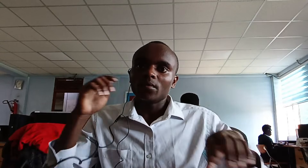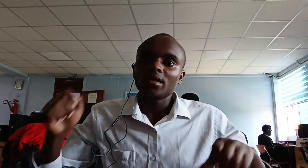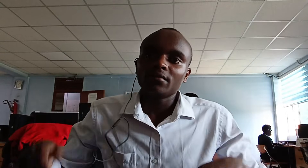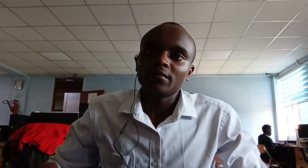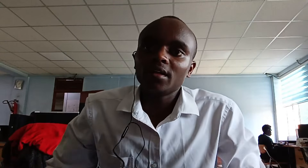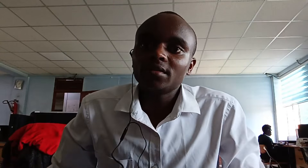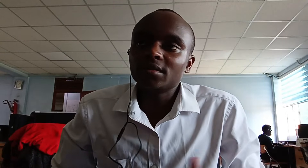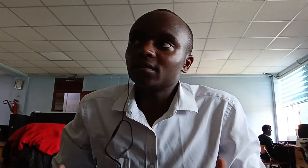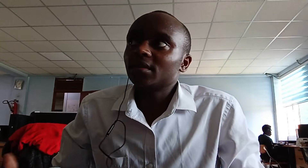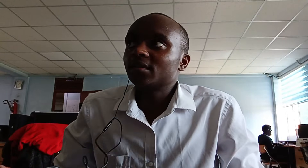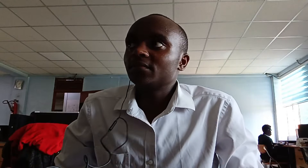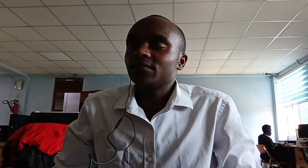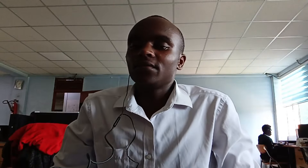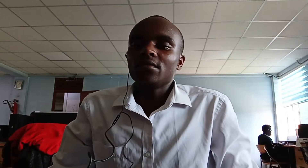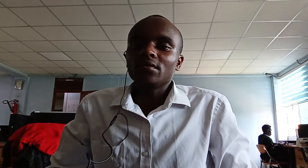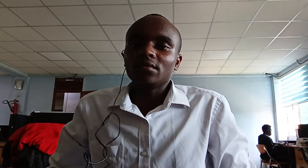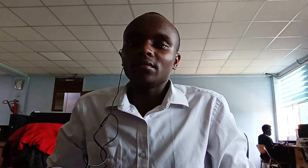We've got the sign for